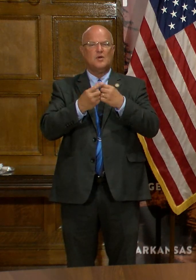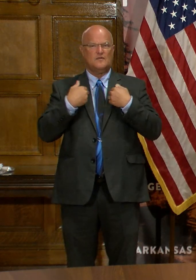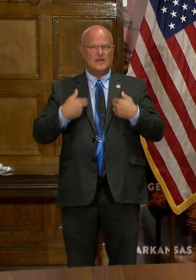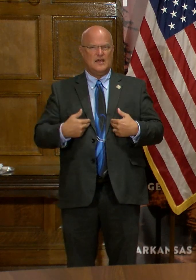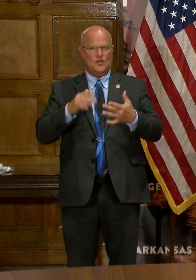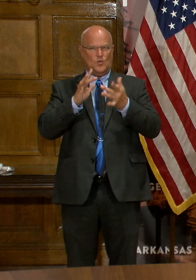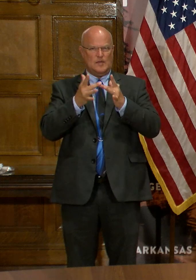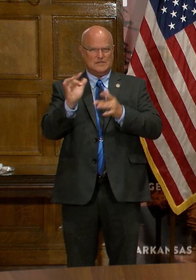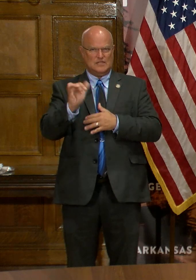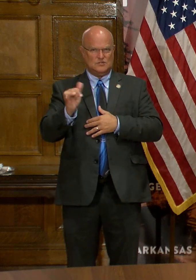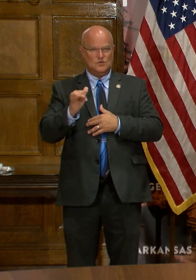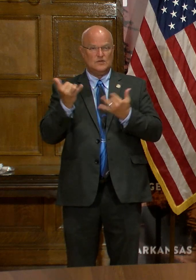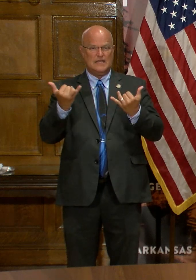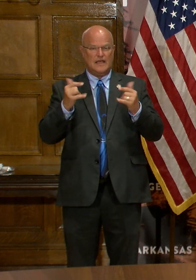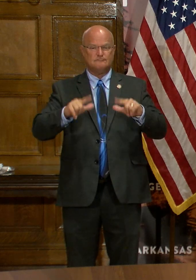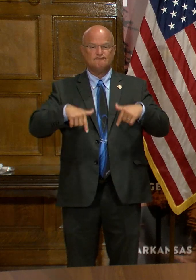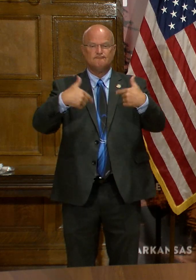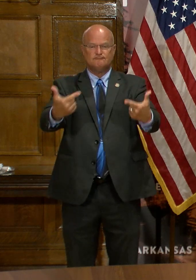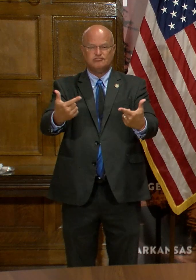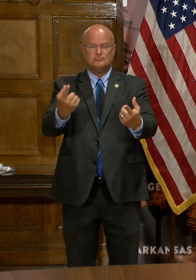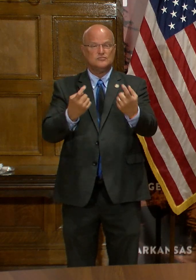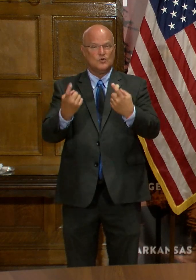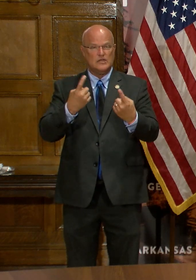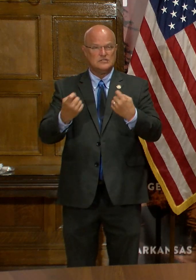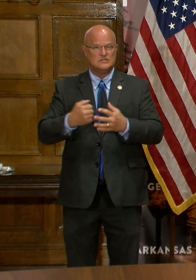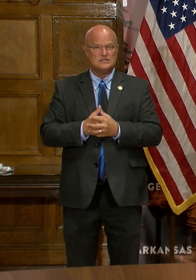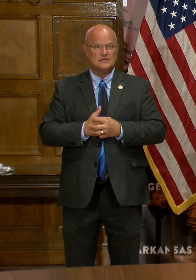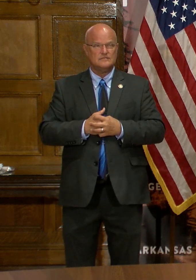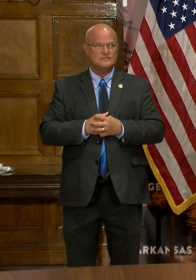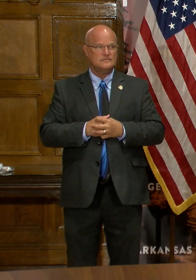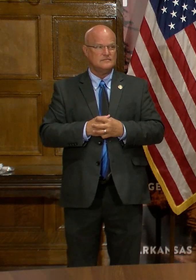website. With that, we'll take any questions.